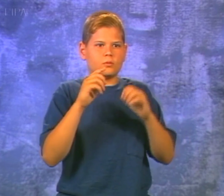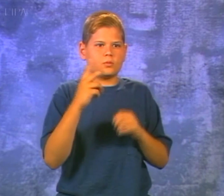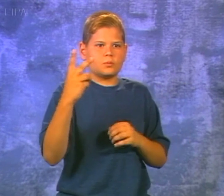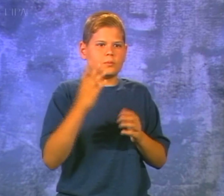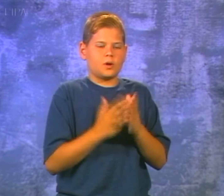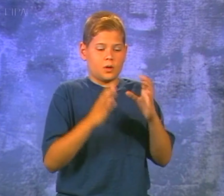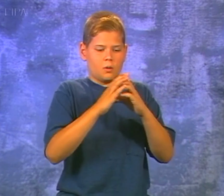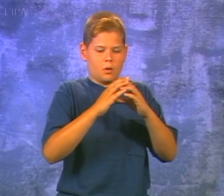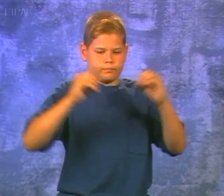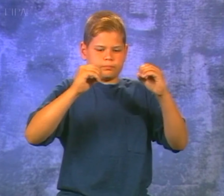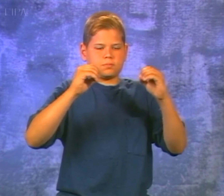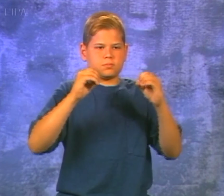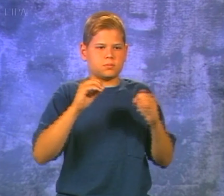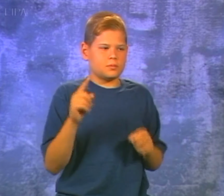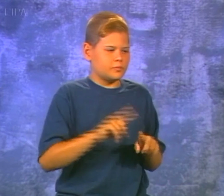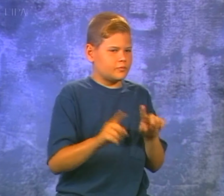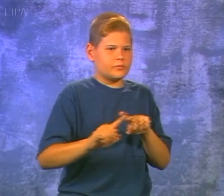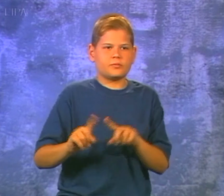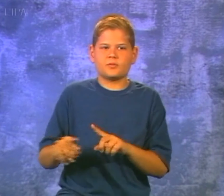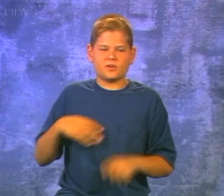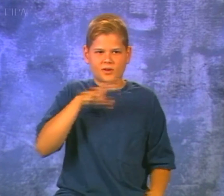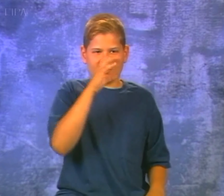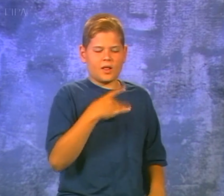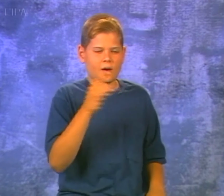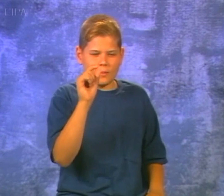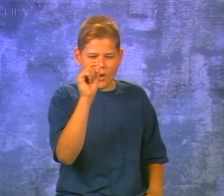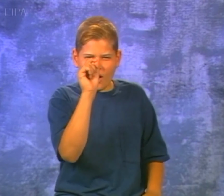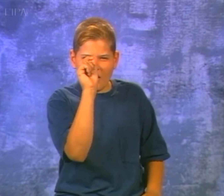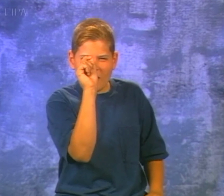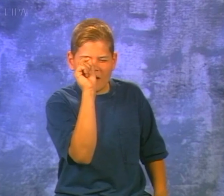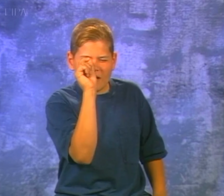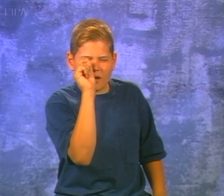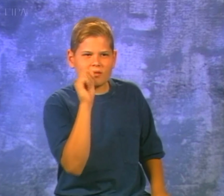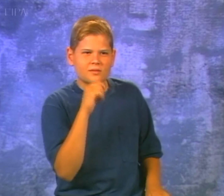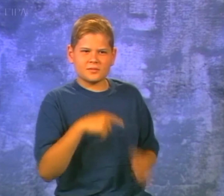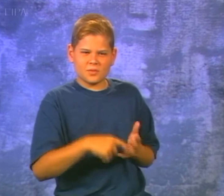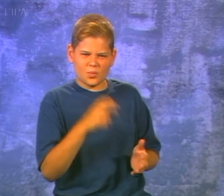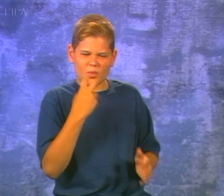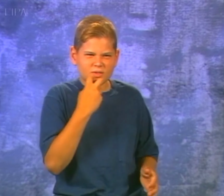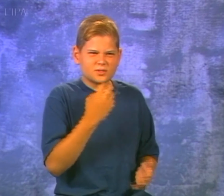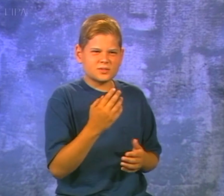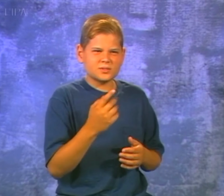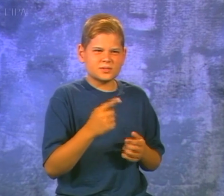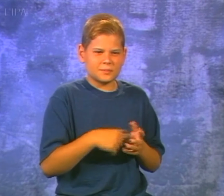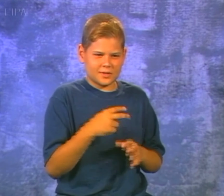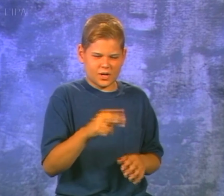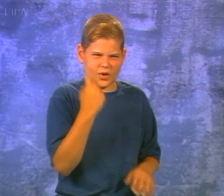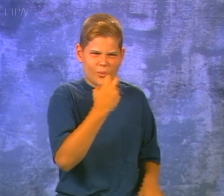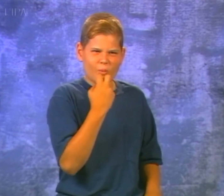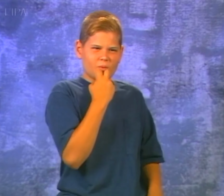regular natural eye. And we do different experiments where you can see the cells multiply.